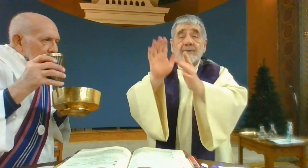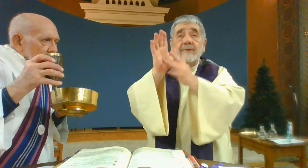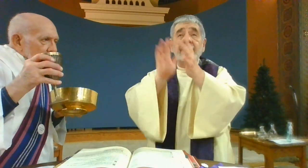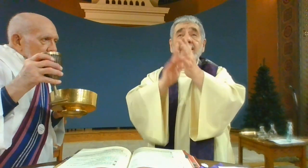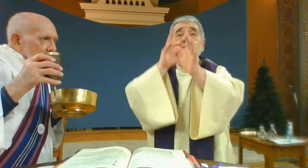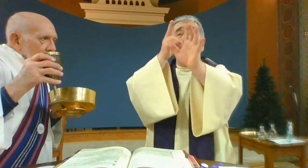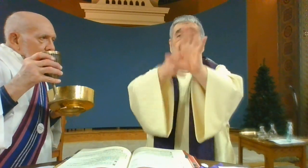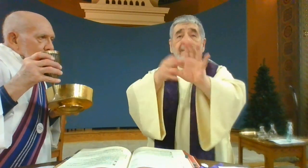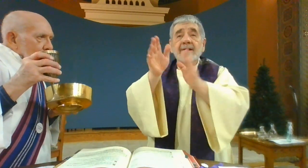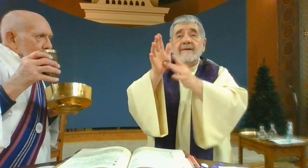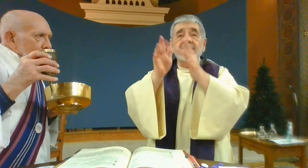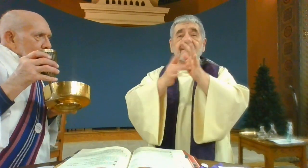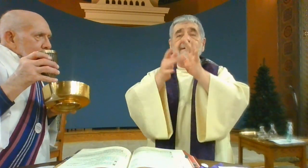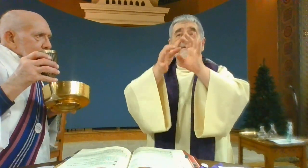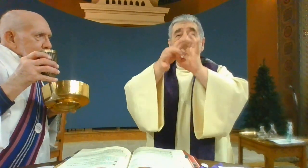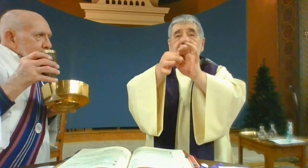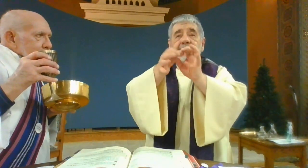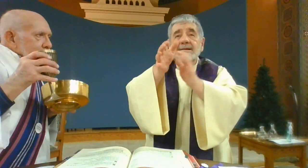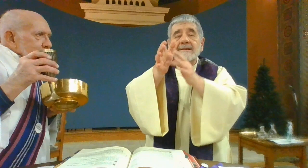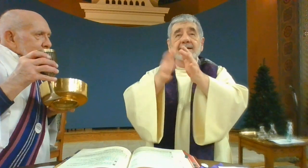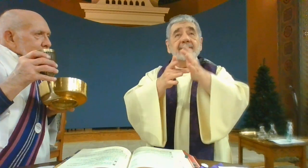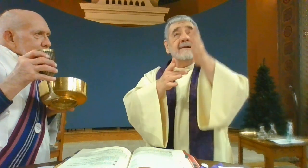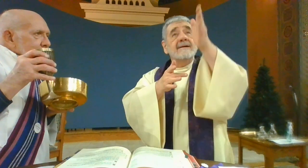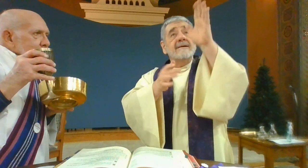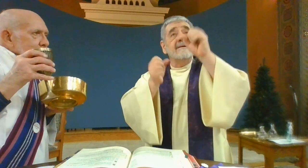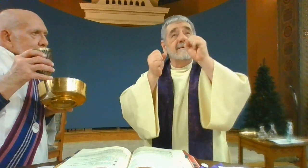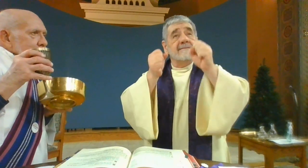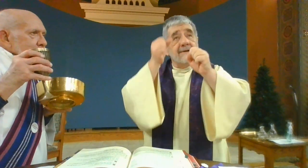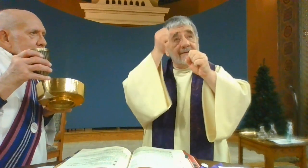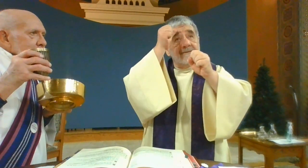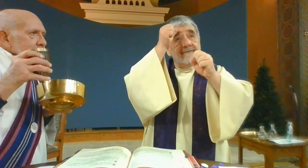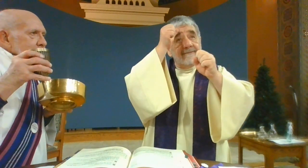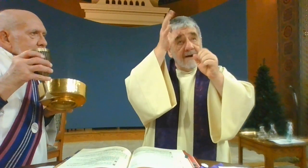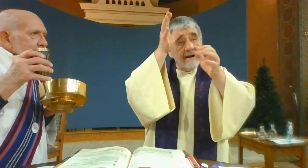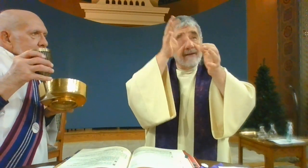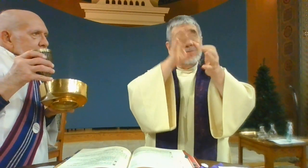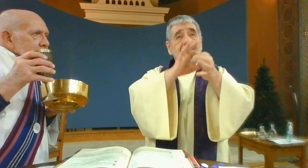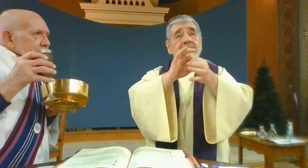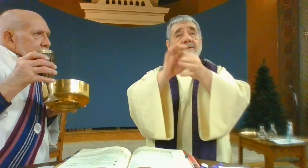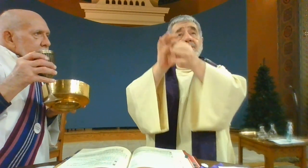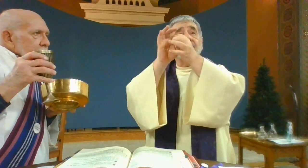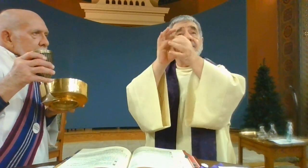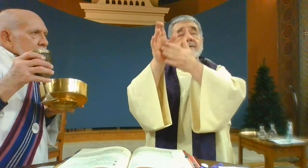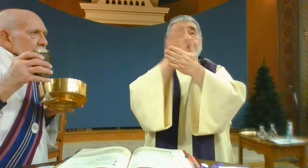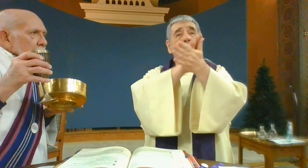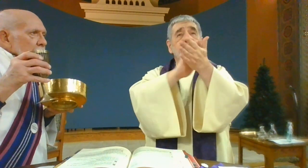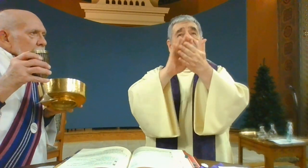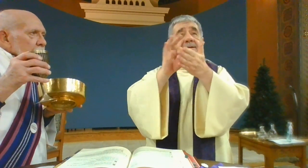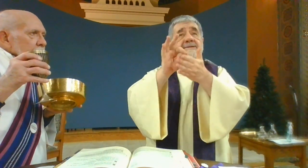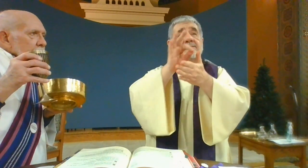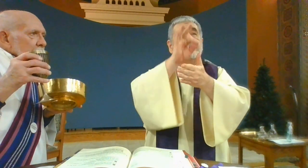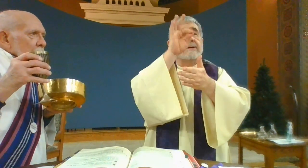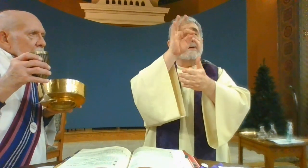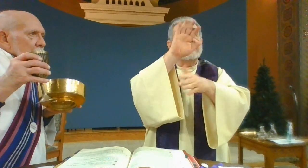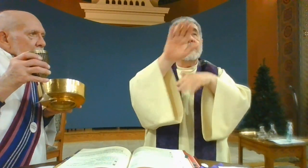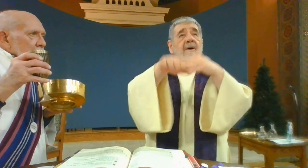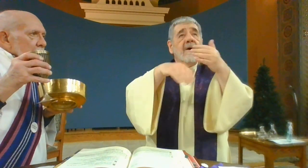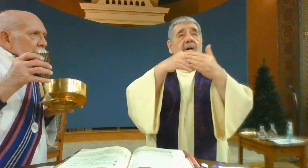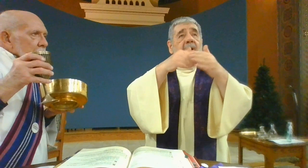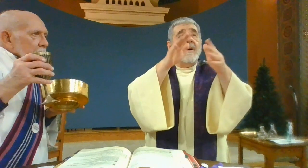through him and with him and in him O God Almighty Father in the unity of the Holy Spirit